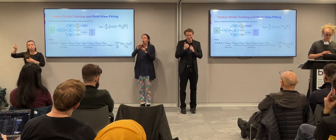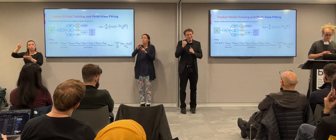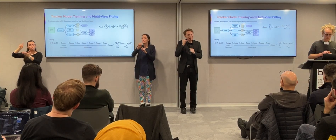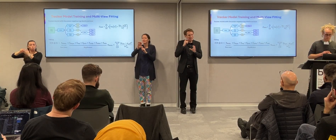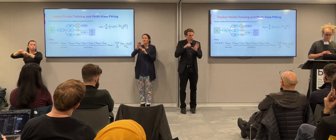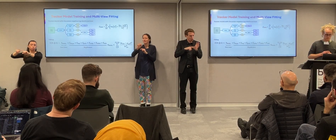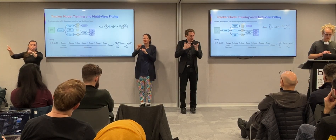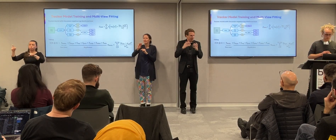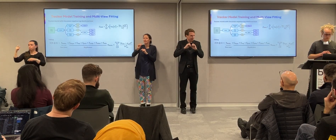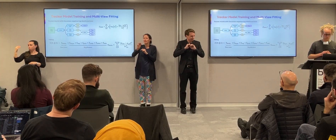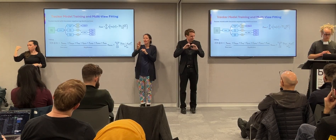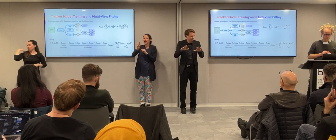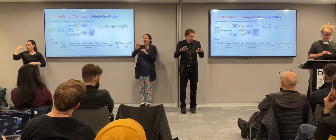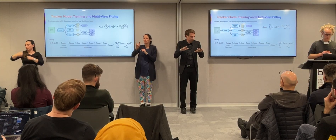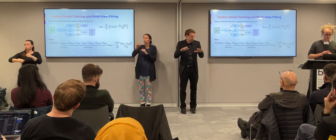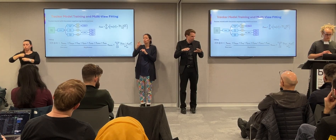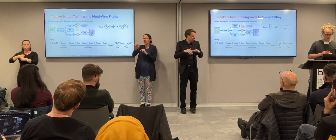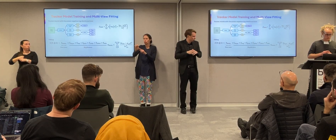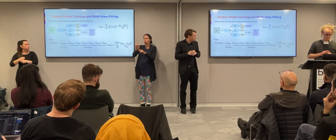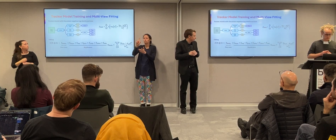at SIGGRAPH.